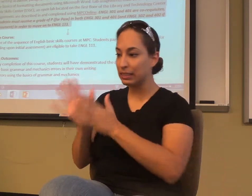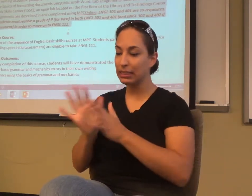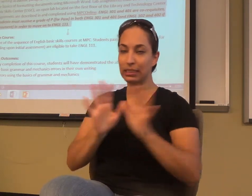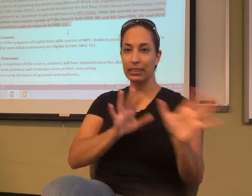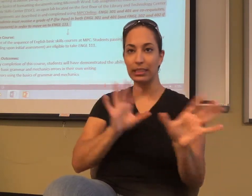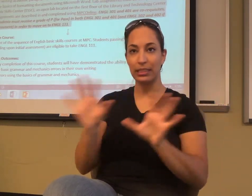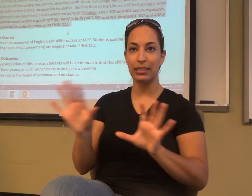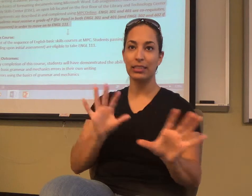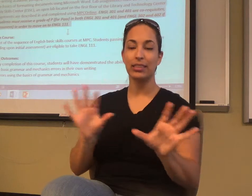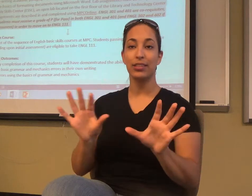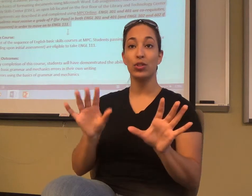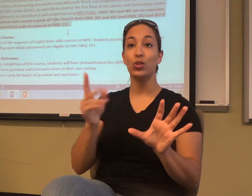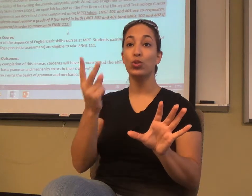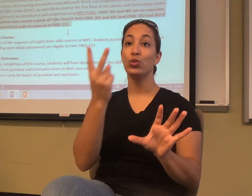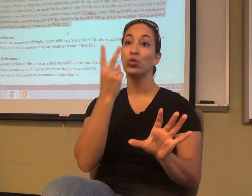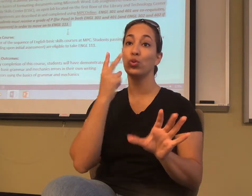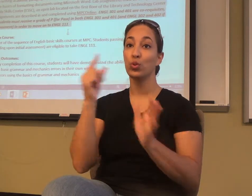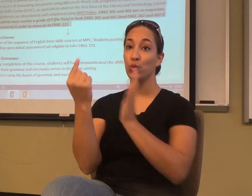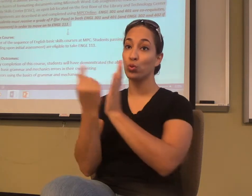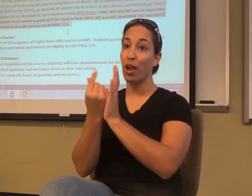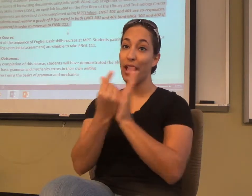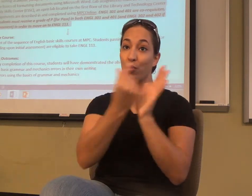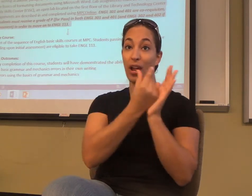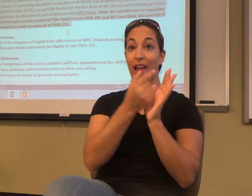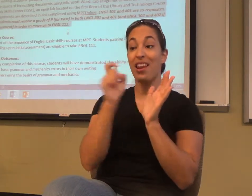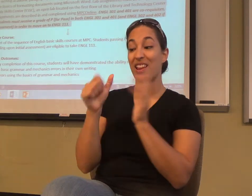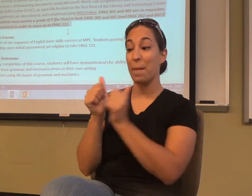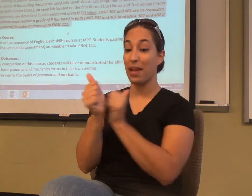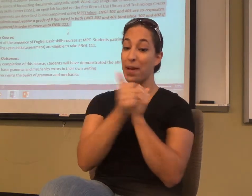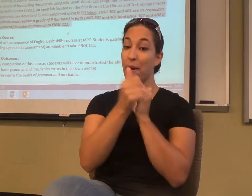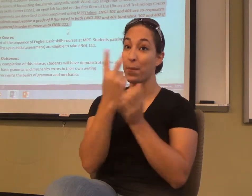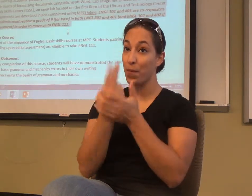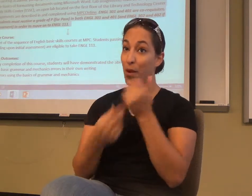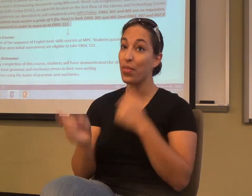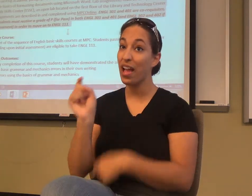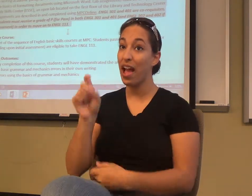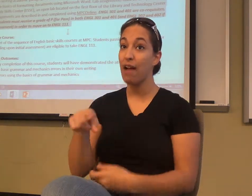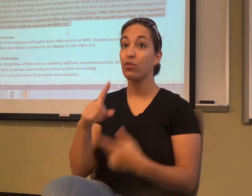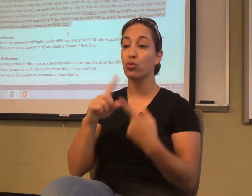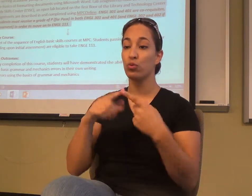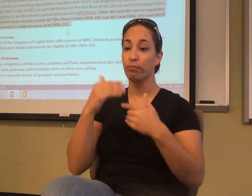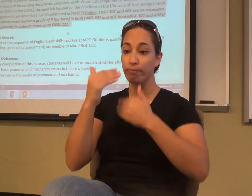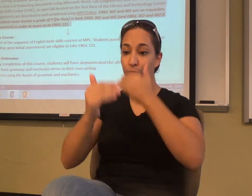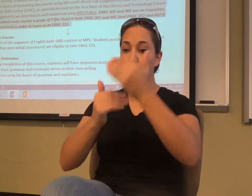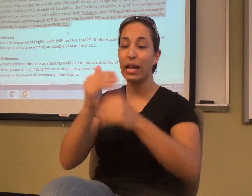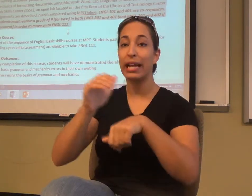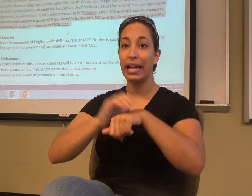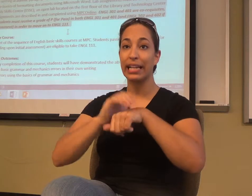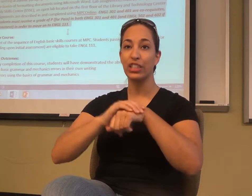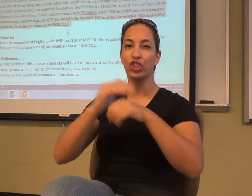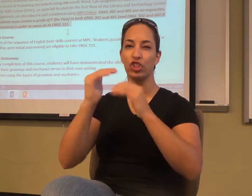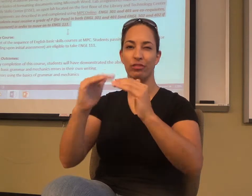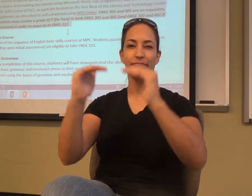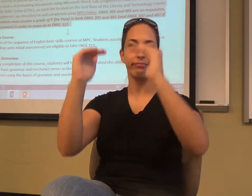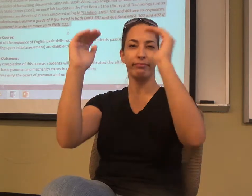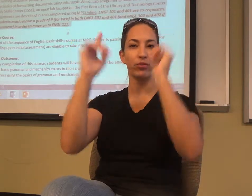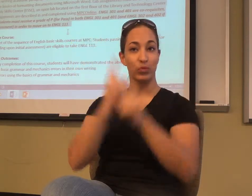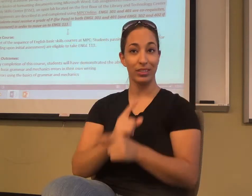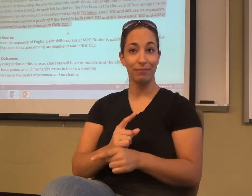2 grades. Right? You need to get a pass in both the class and the lab in order to progress in the English sequence. So